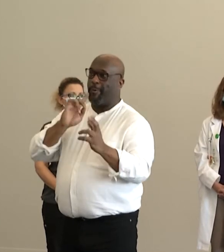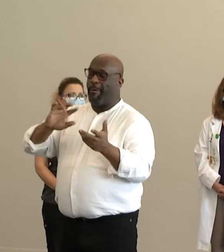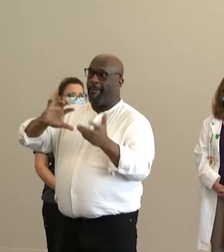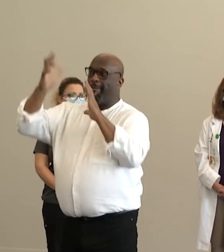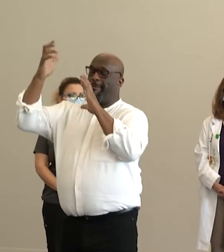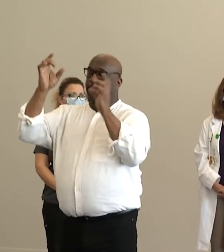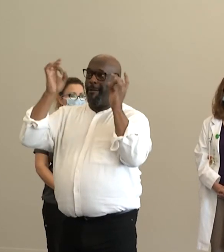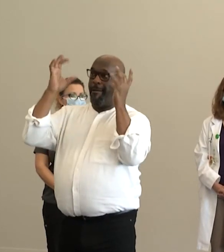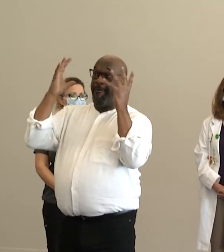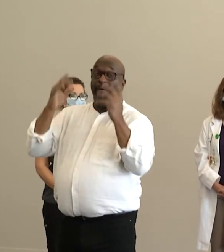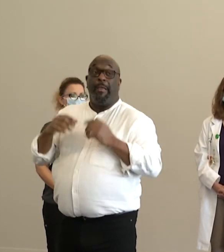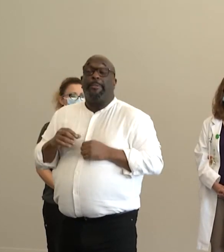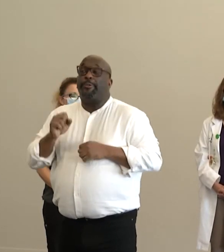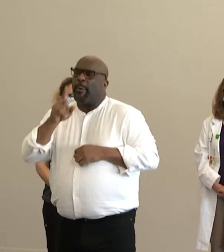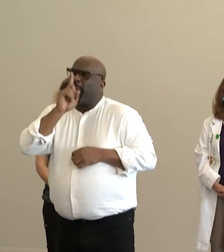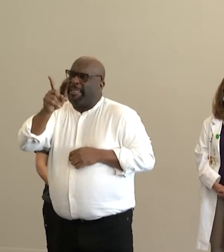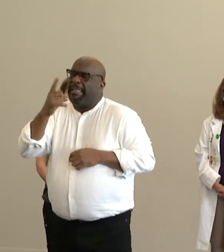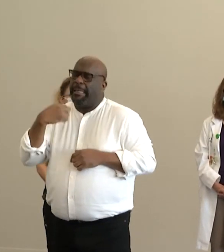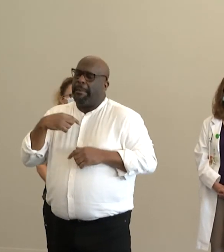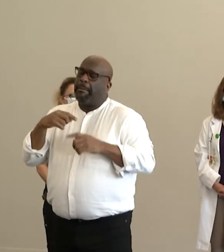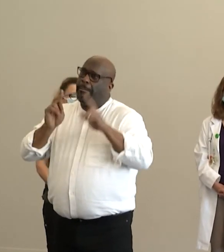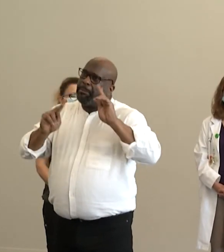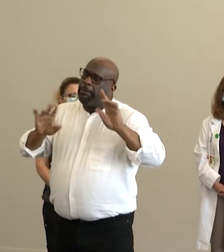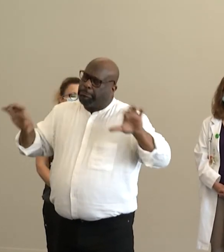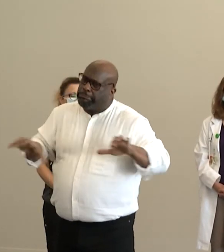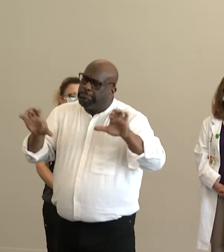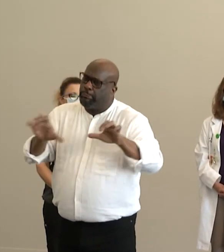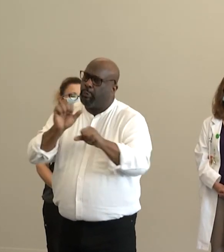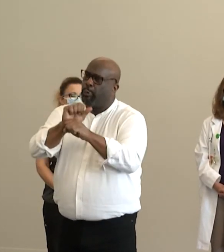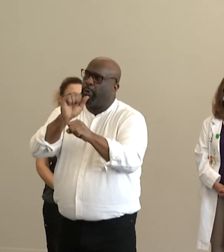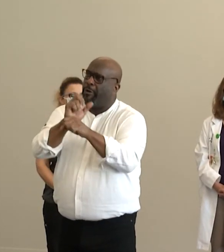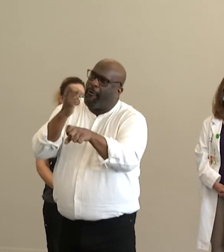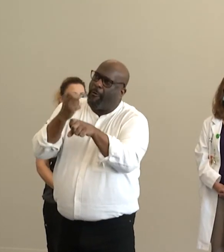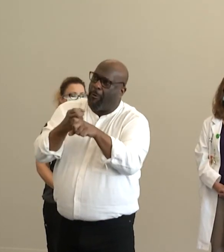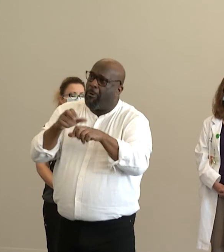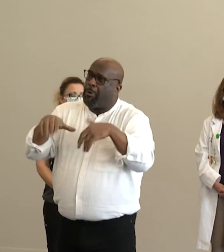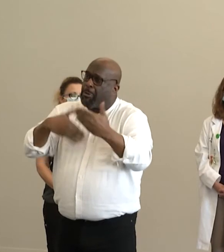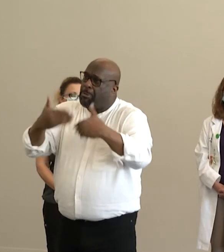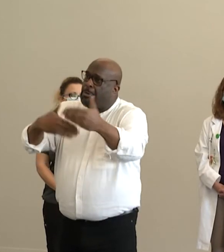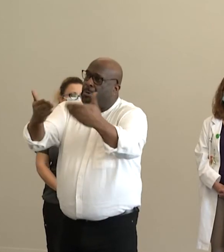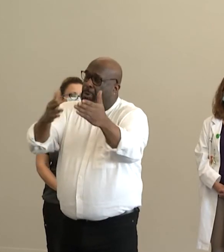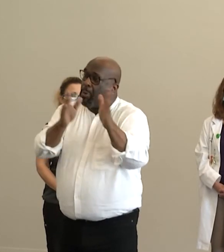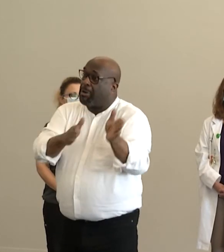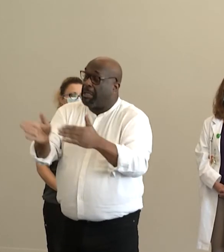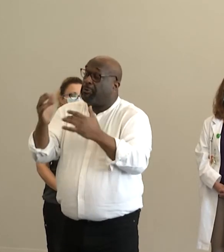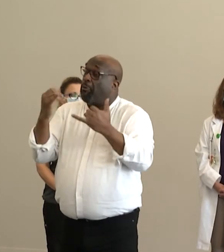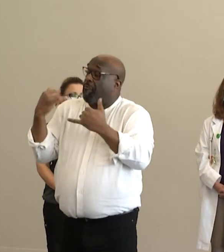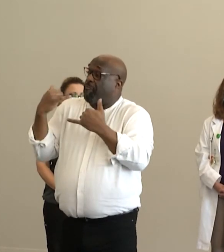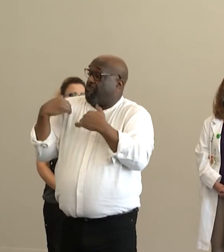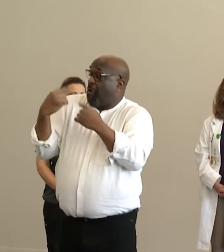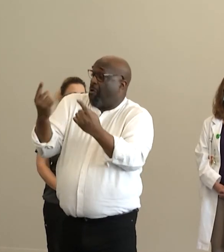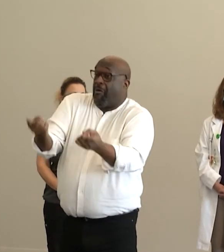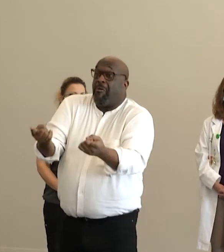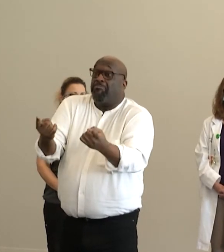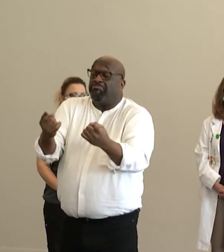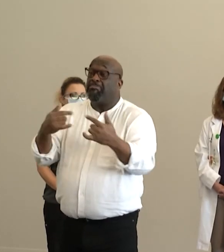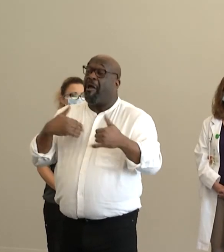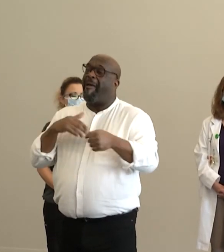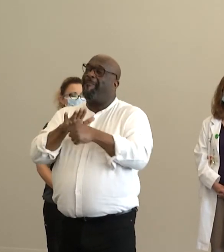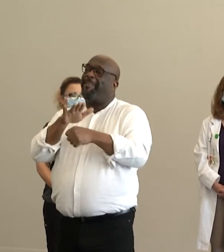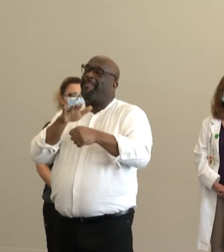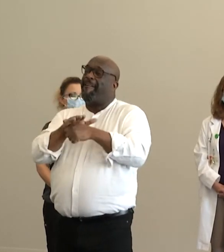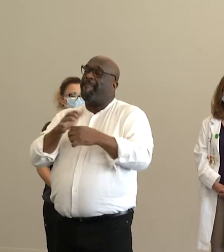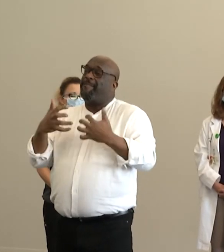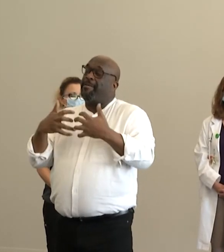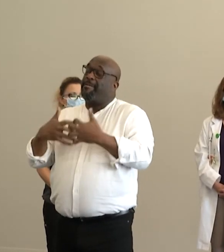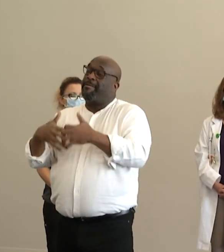up and doing so in a very organized fashion. To my knowledge, we have not run out of any ventilators.